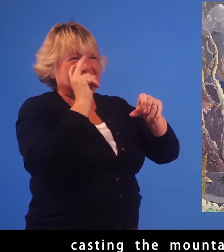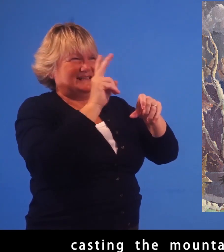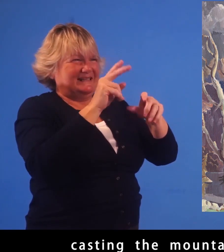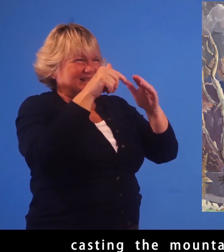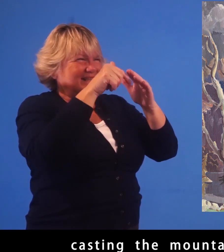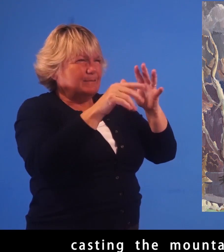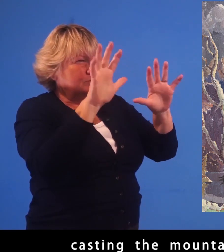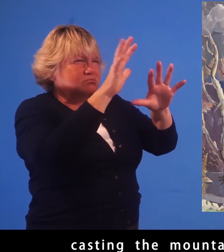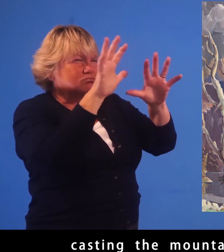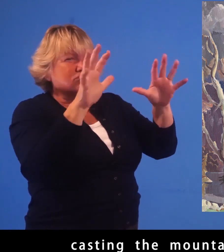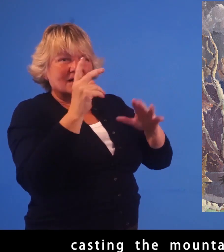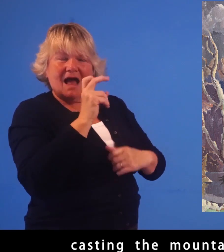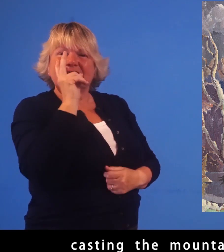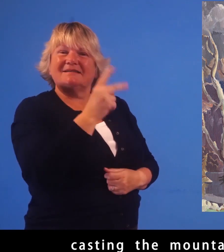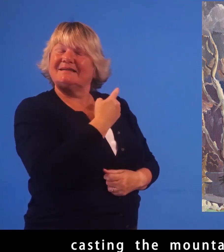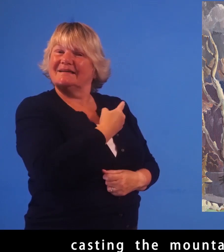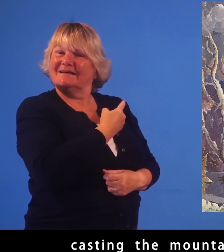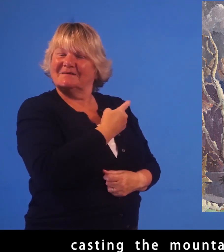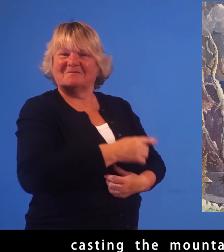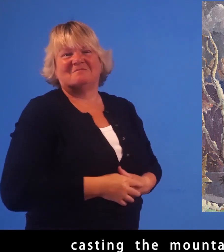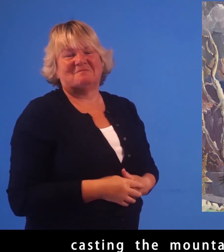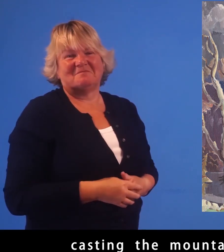casting the mountain into deep shadow.